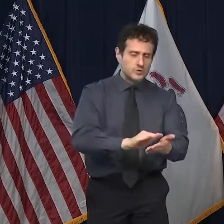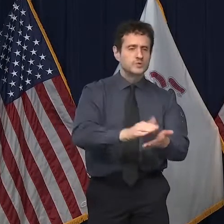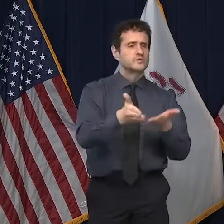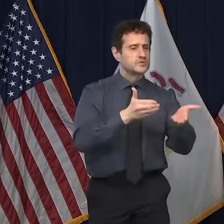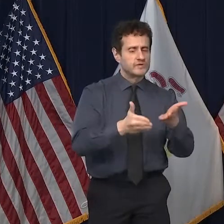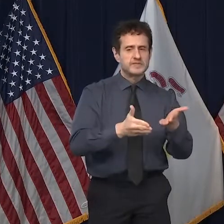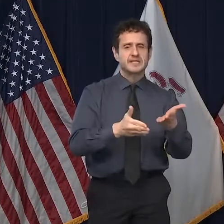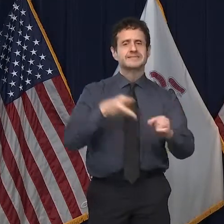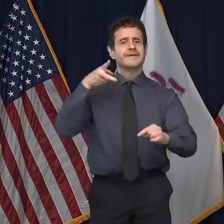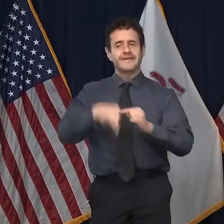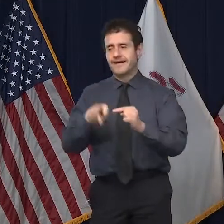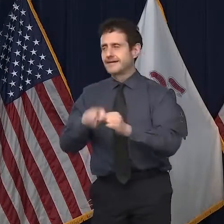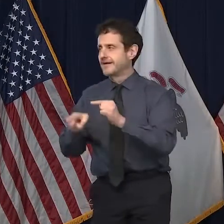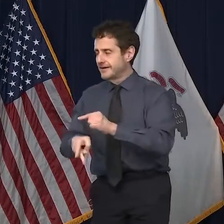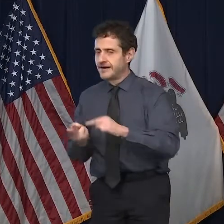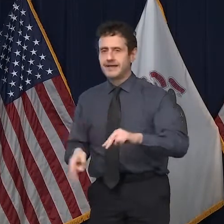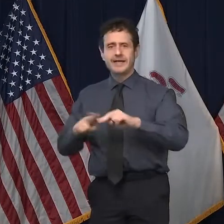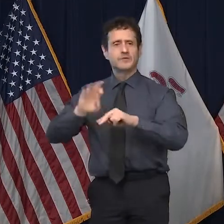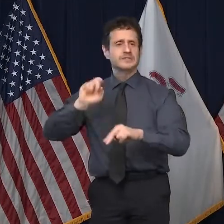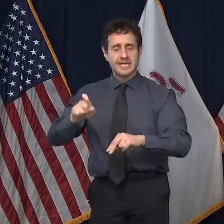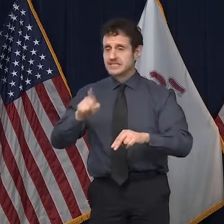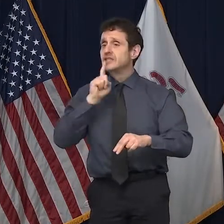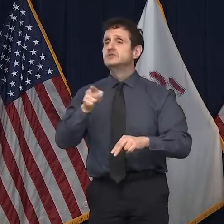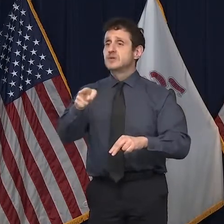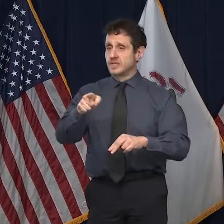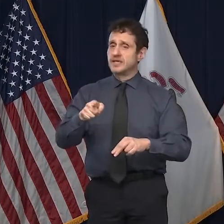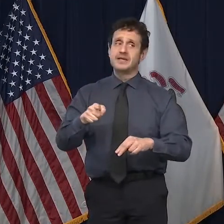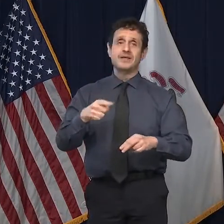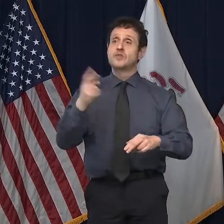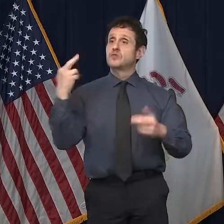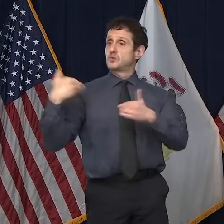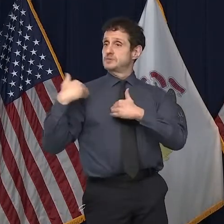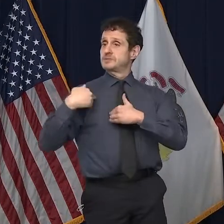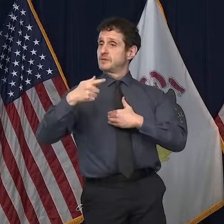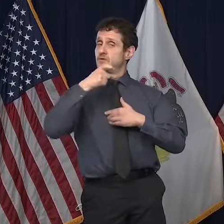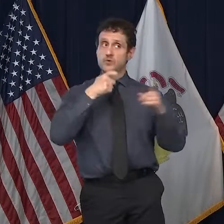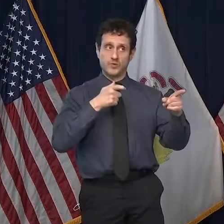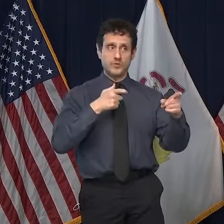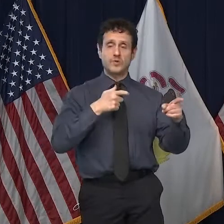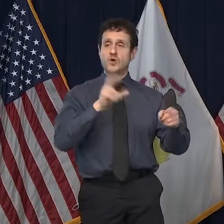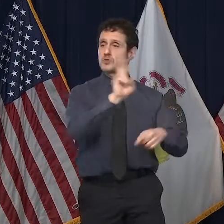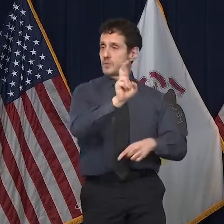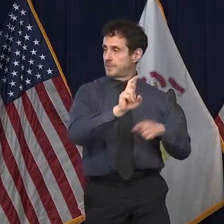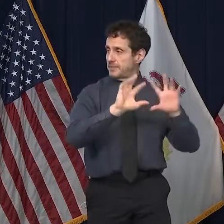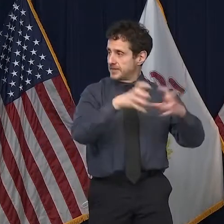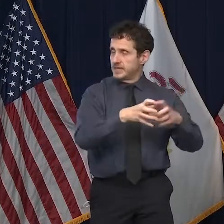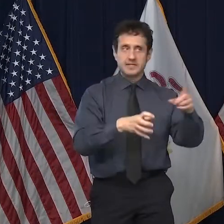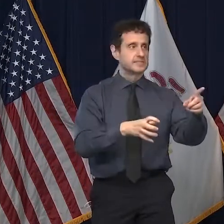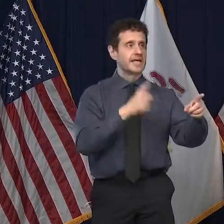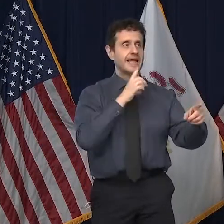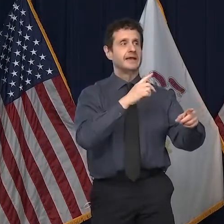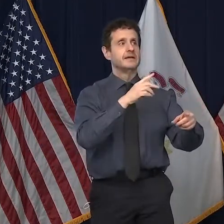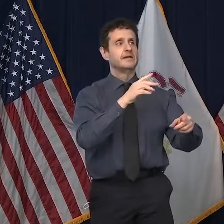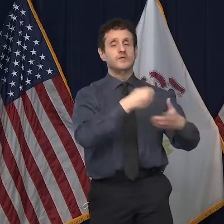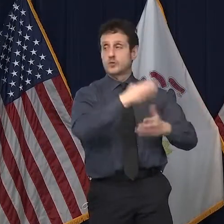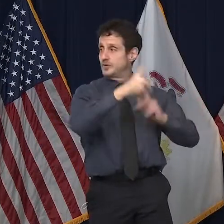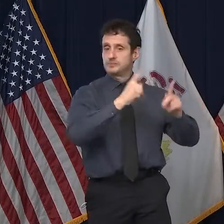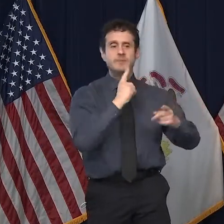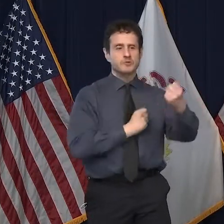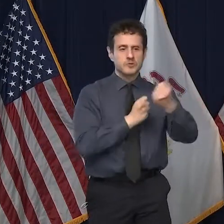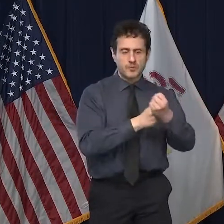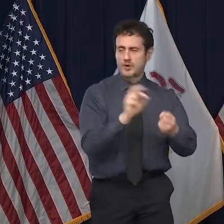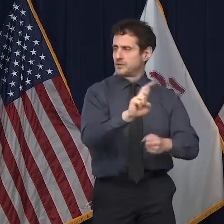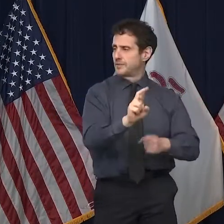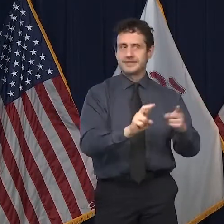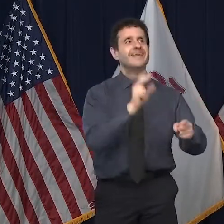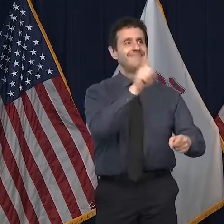Republicans and the special interests and the billionaires that back the Republicans. They've got to step forward and help. Jake Griffin at the